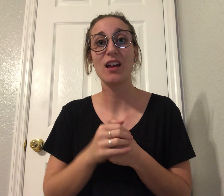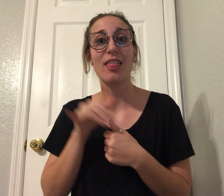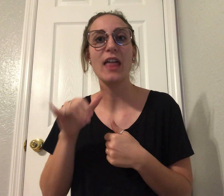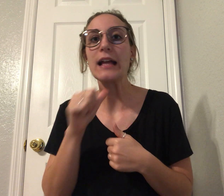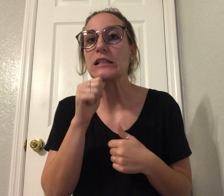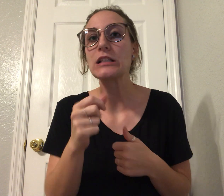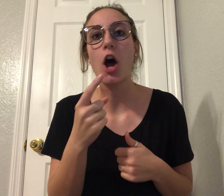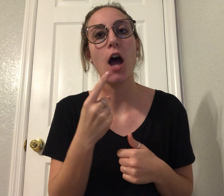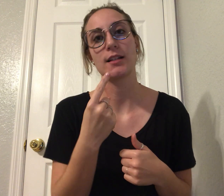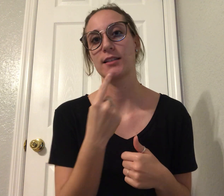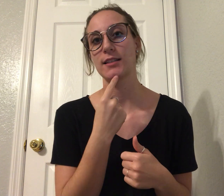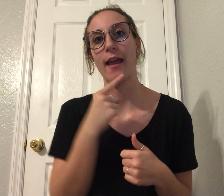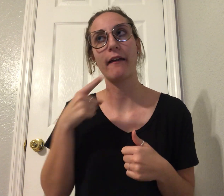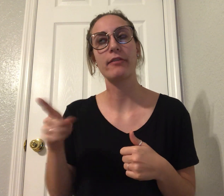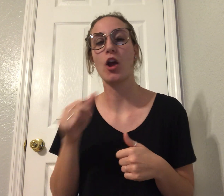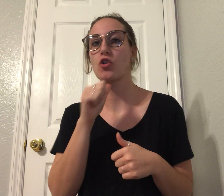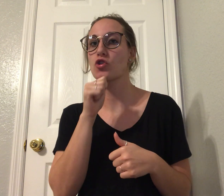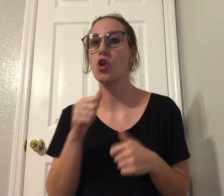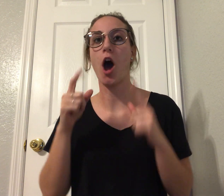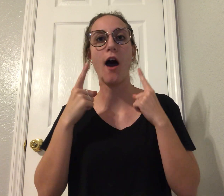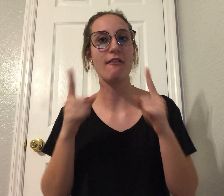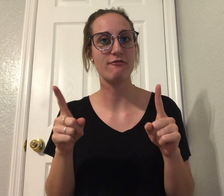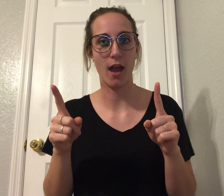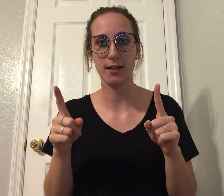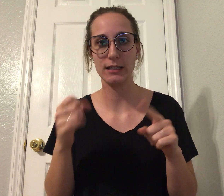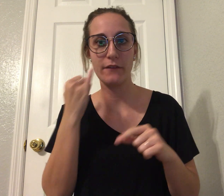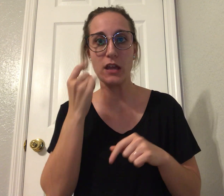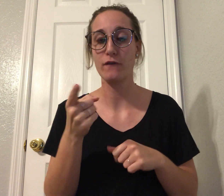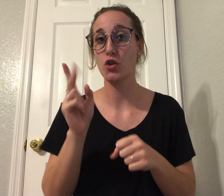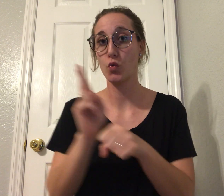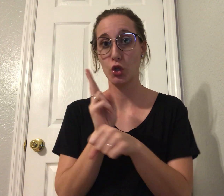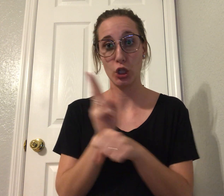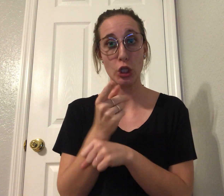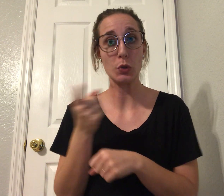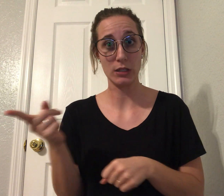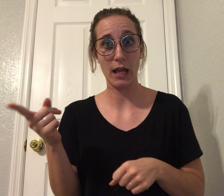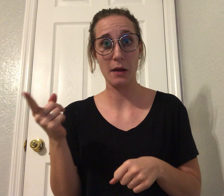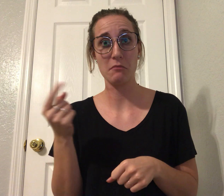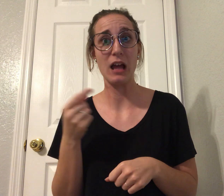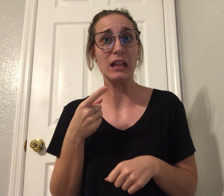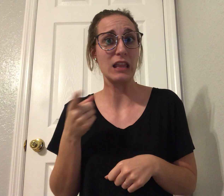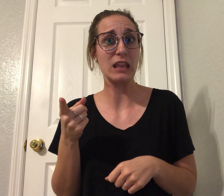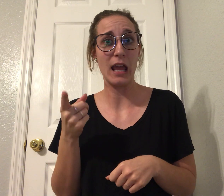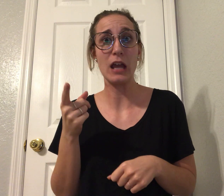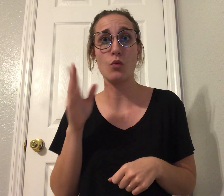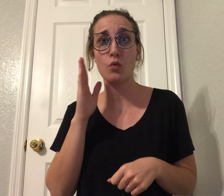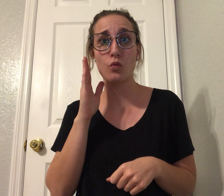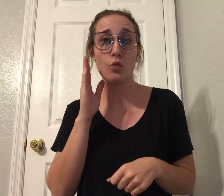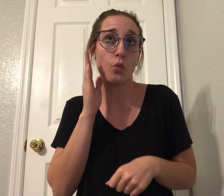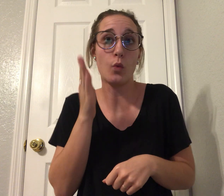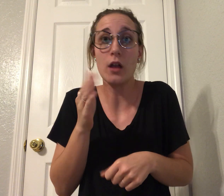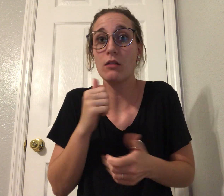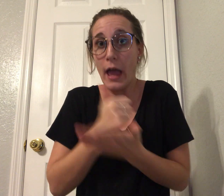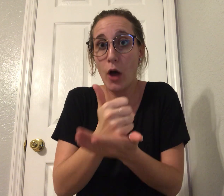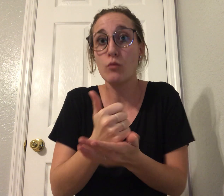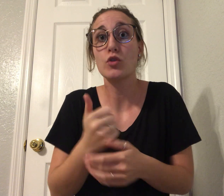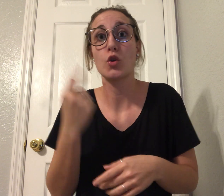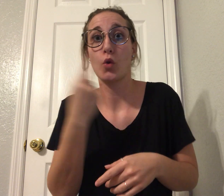they're not effective, and if you use them, that they will help you look better, feel better, and live longer, of